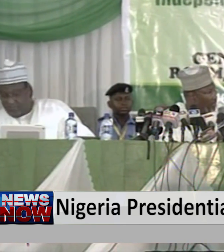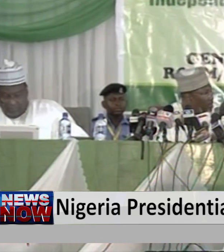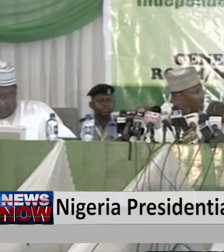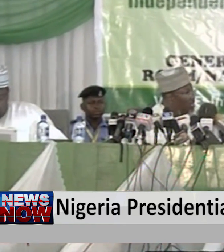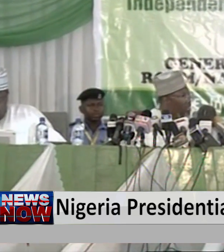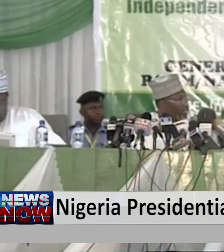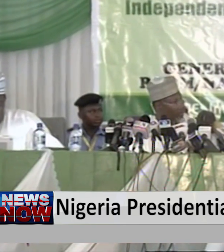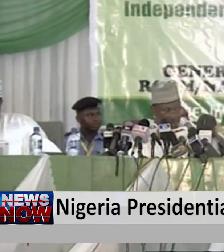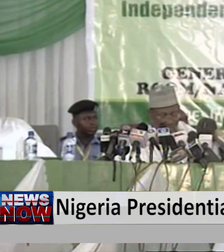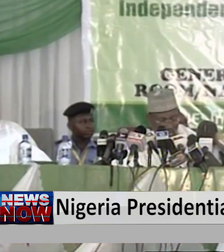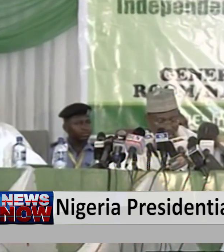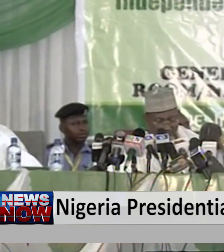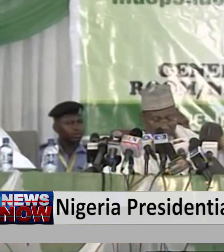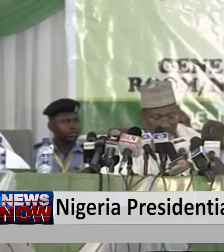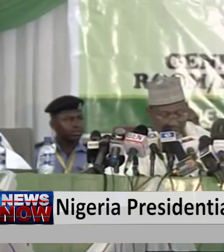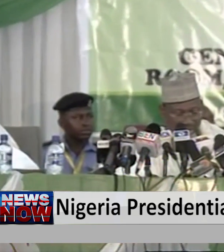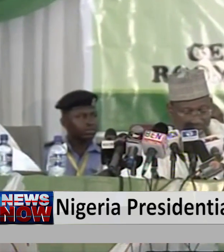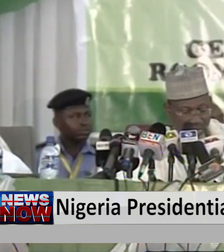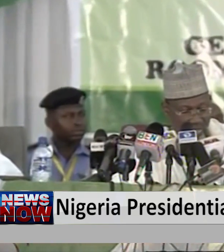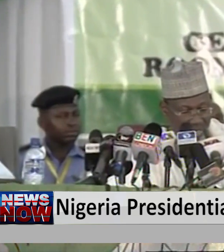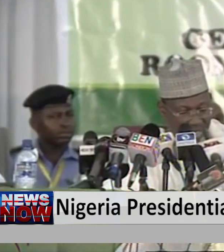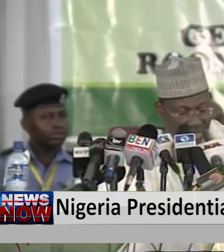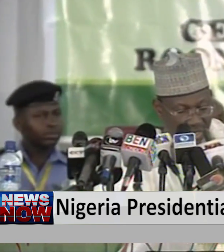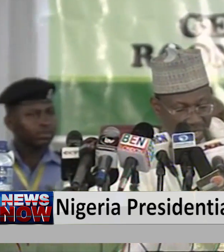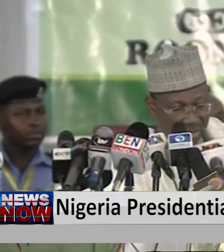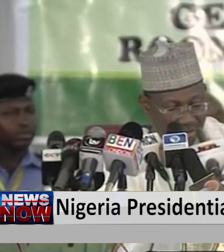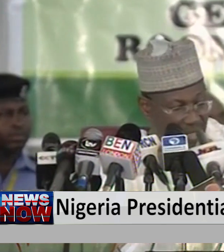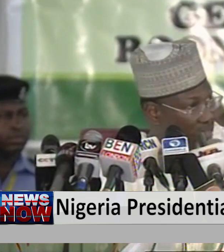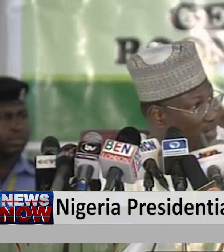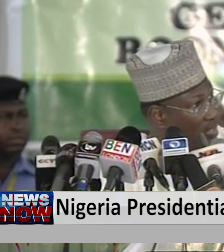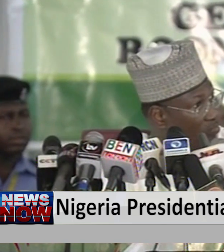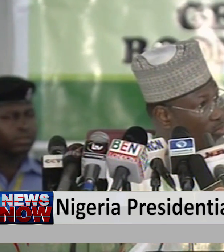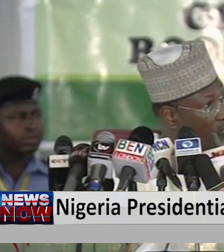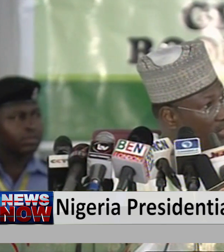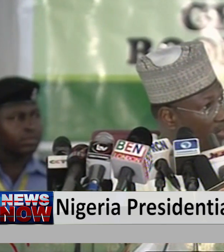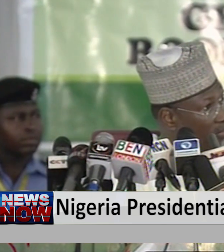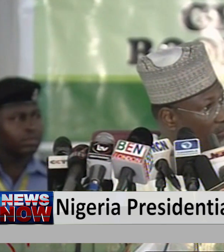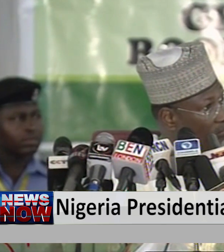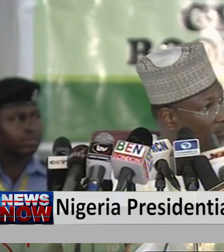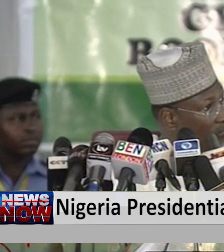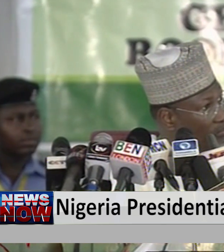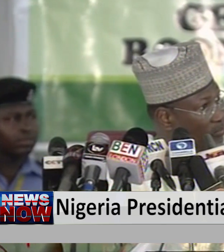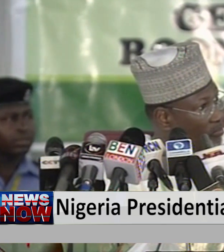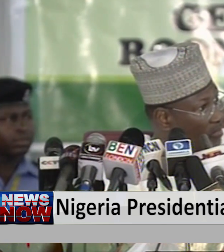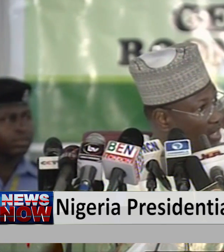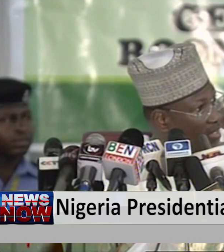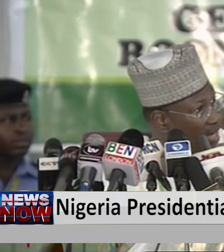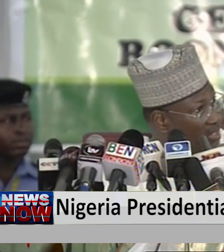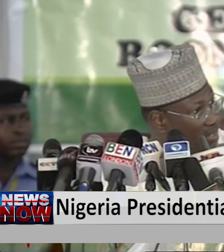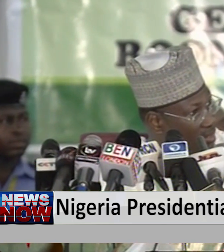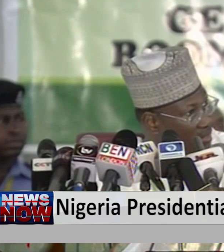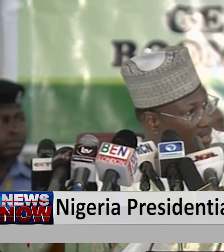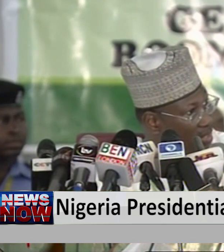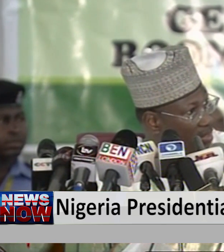Thank you very much. Can you give us the details of the rejected votes? The rejected